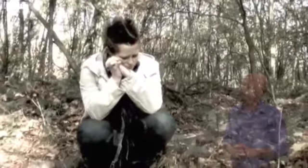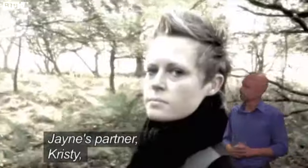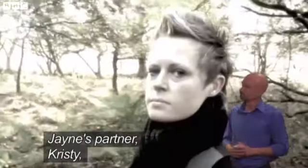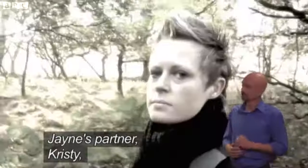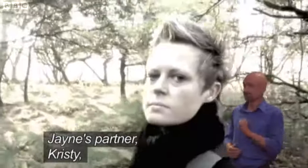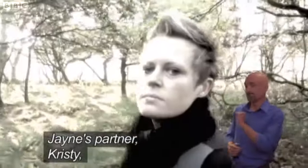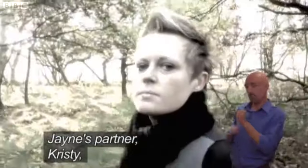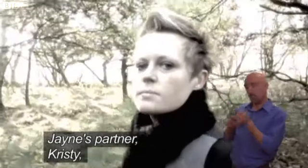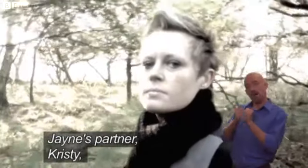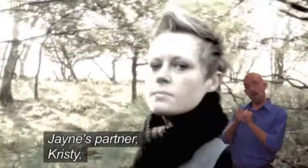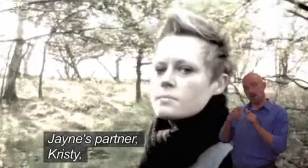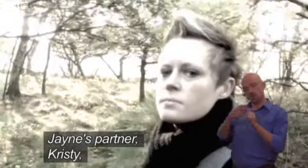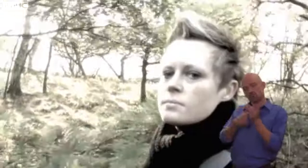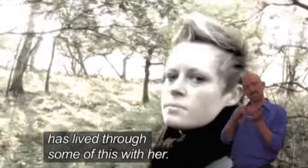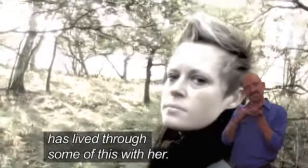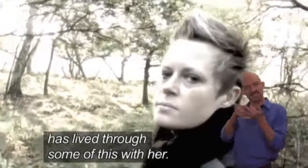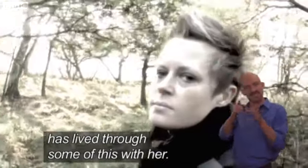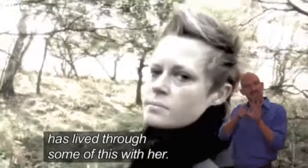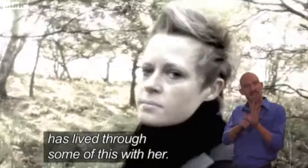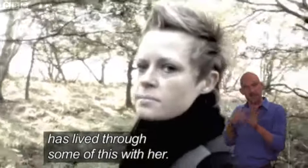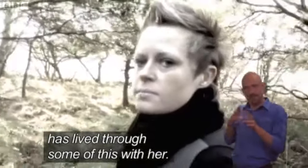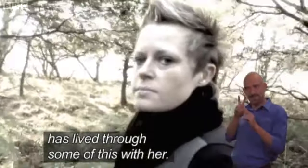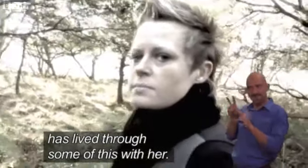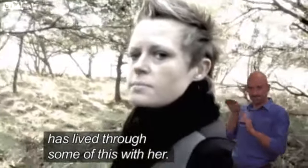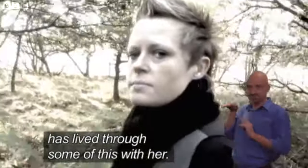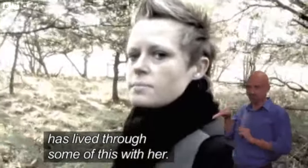Jayne's partner Christy has lived through some of this with her.